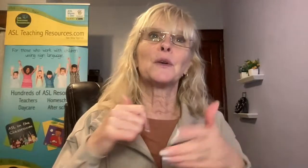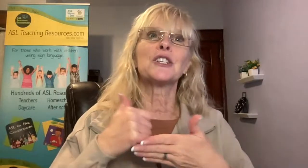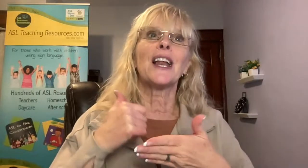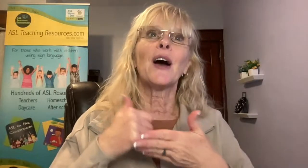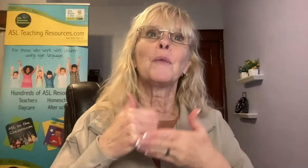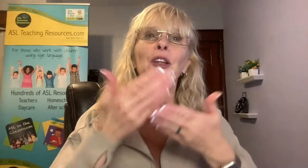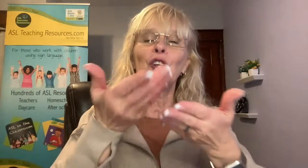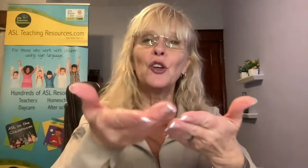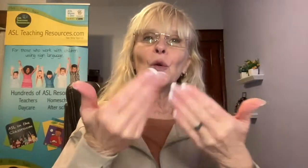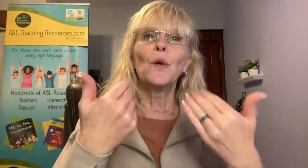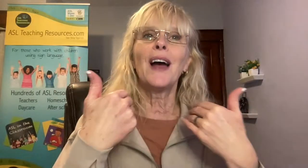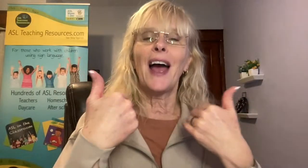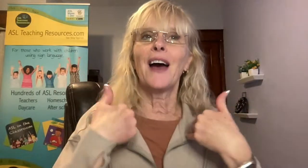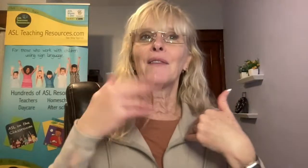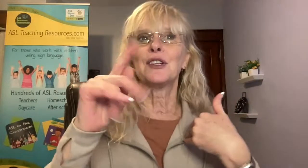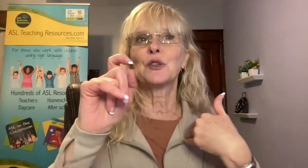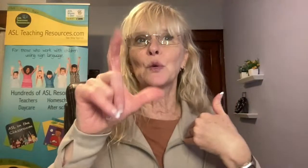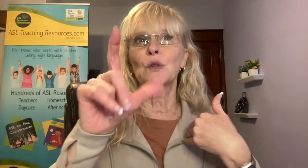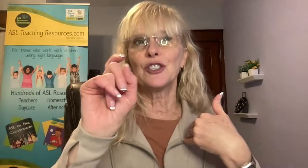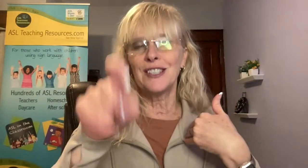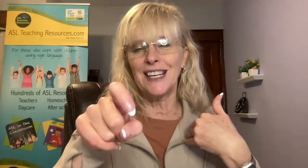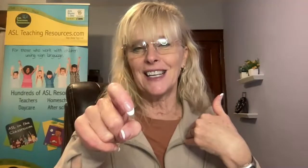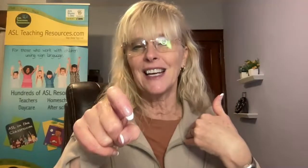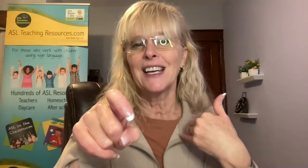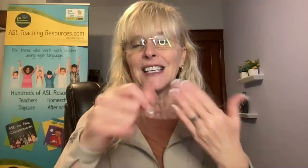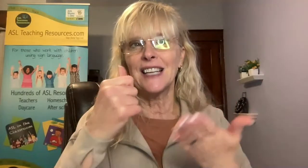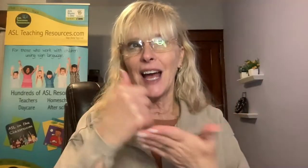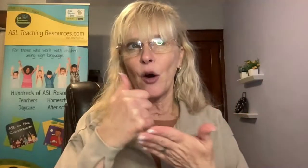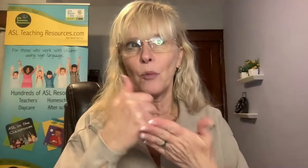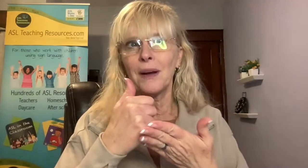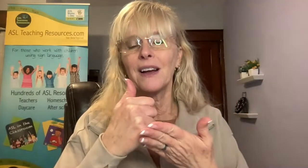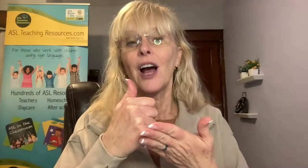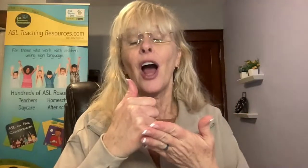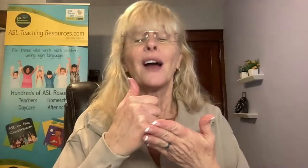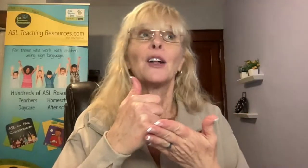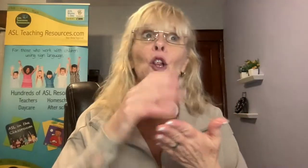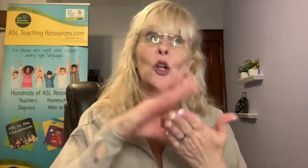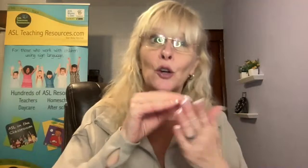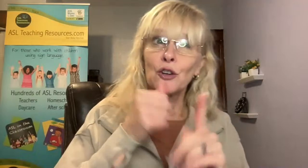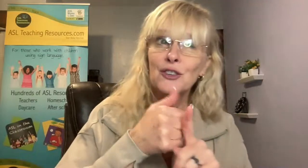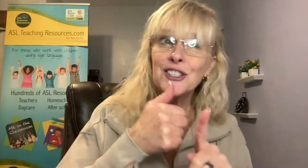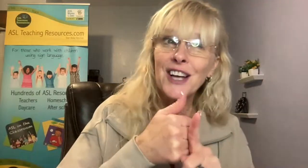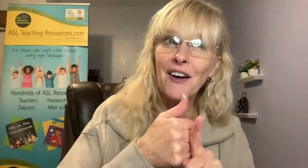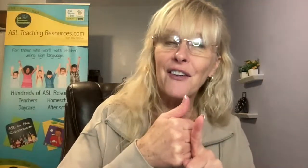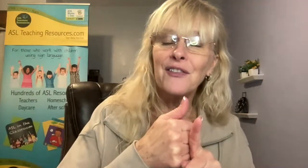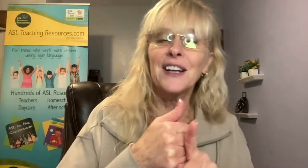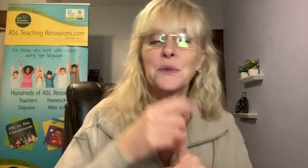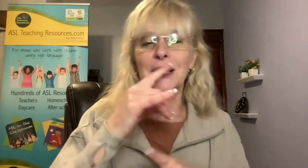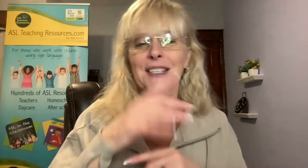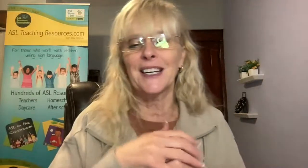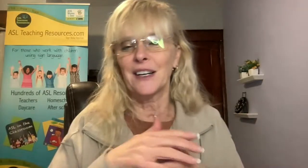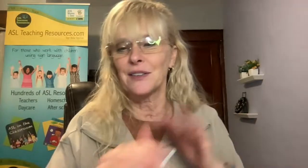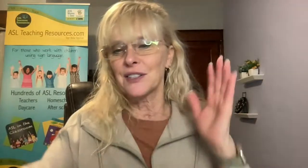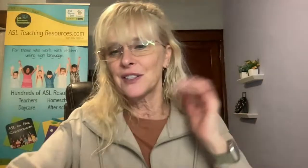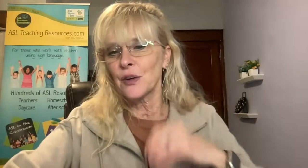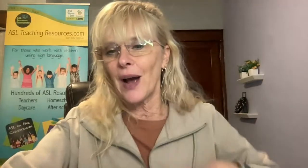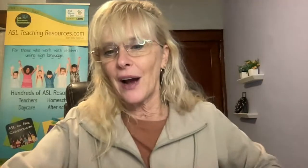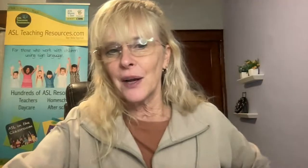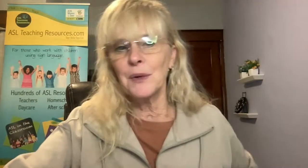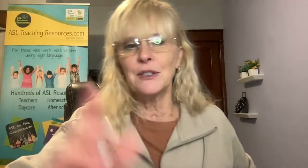and helping you have the tools you need to help learn yourself as well as the kiddos. So, how can we do